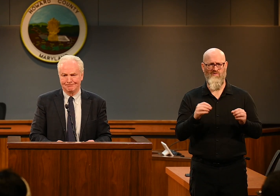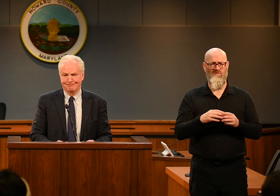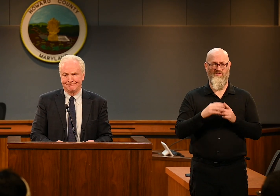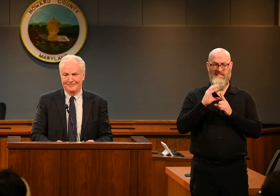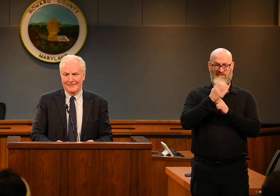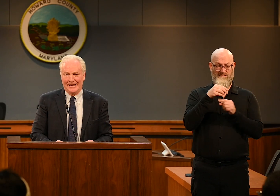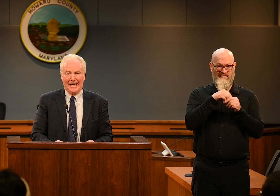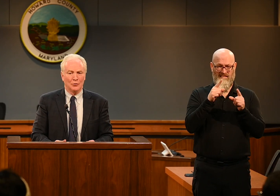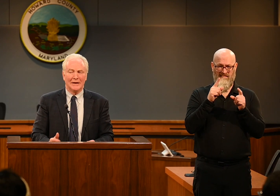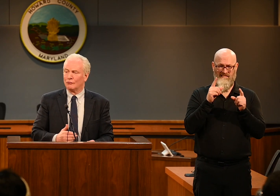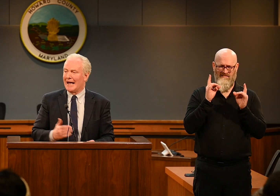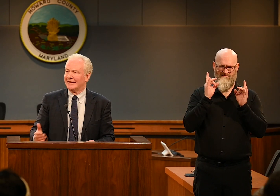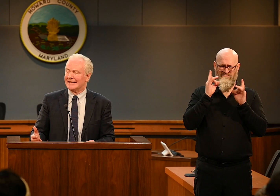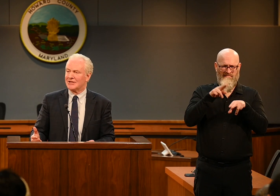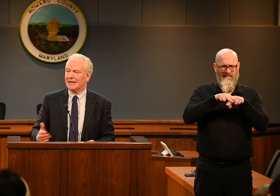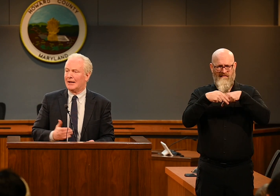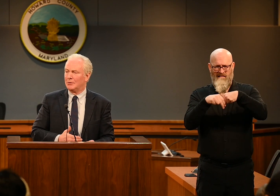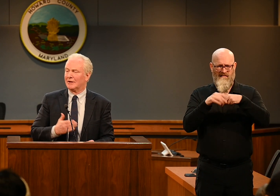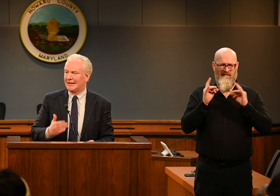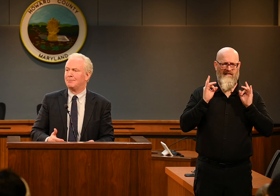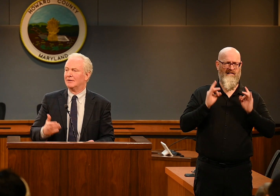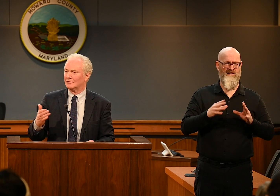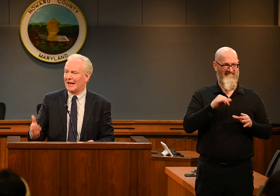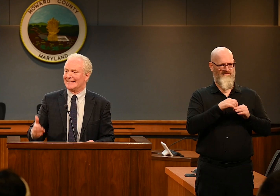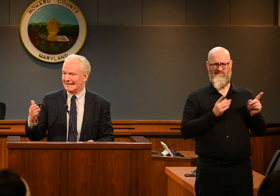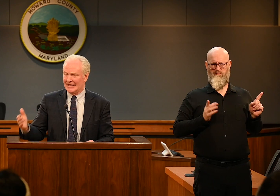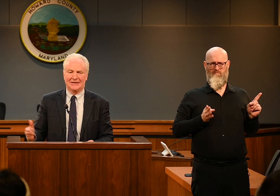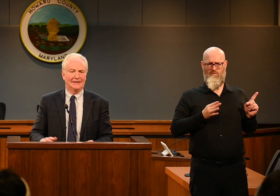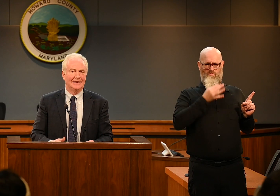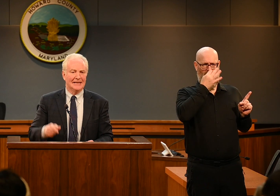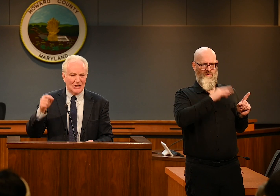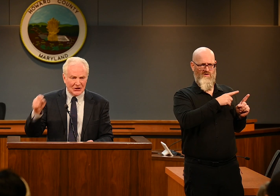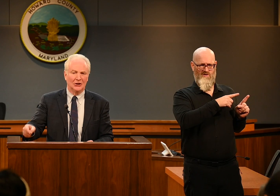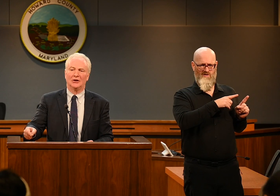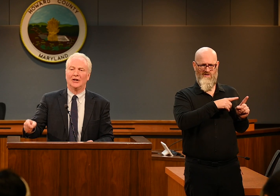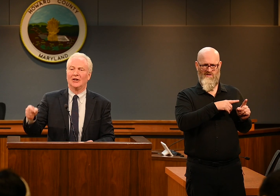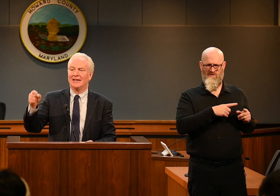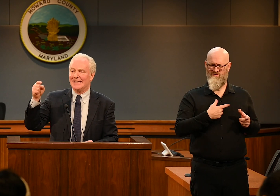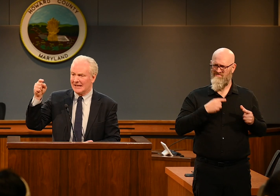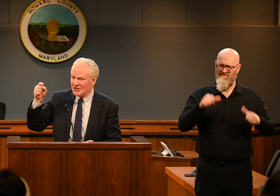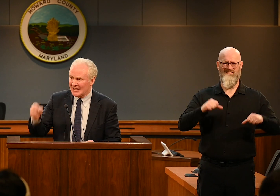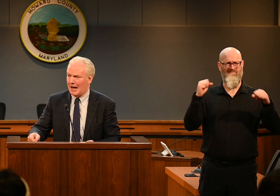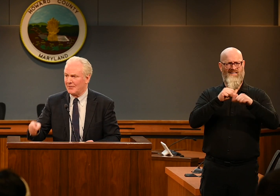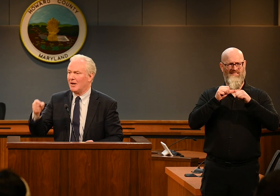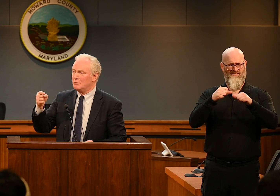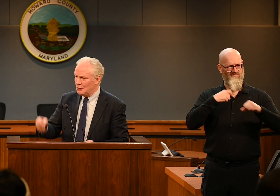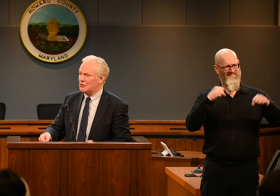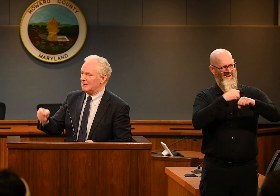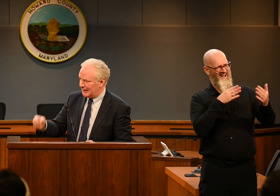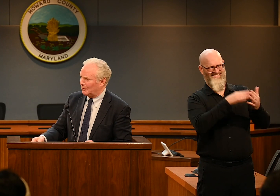City. And we have rallied against it, and we will keep rallying against it until they